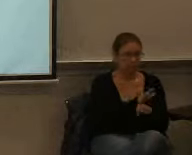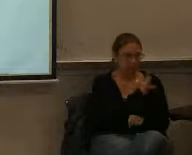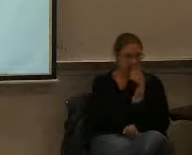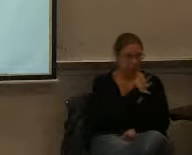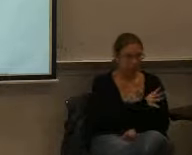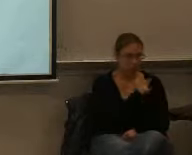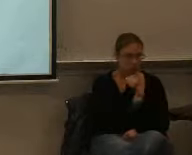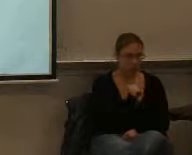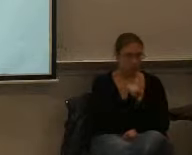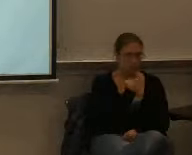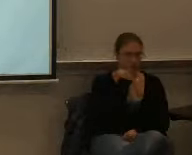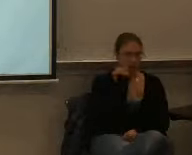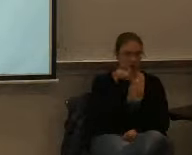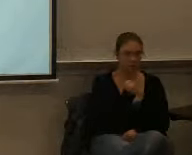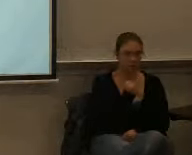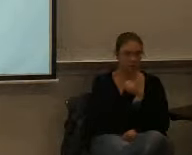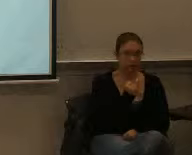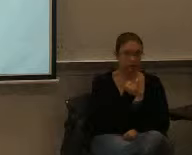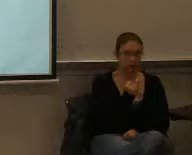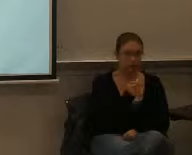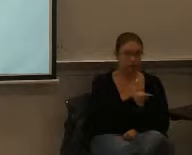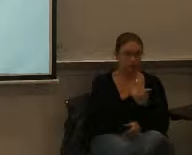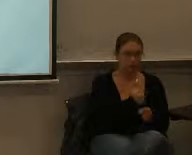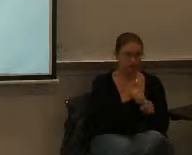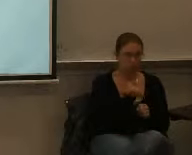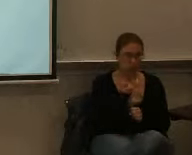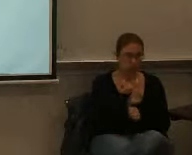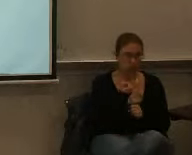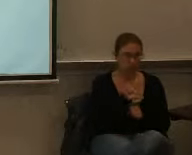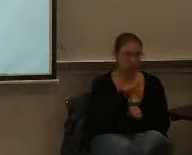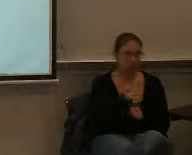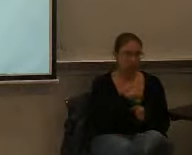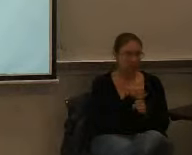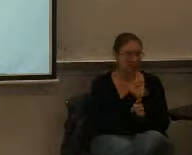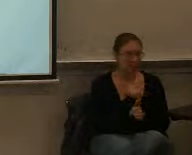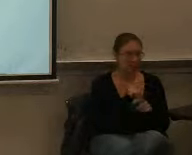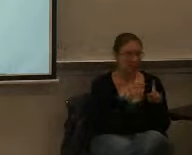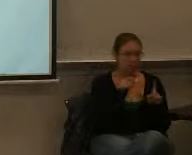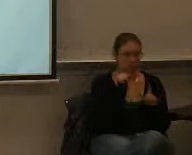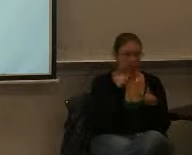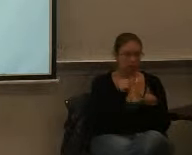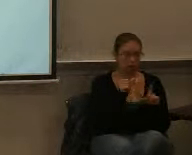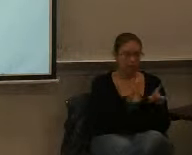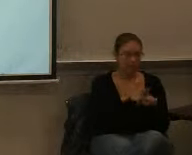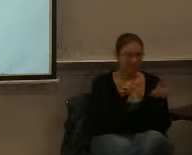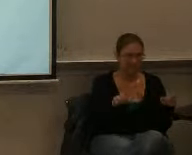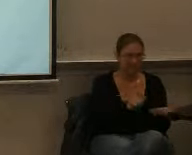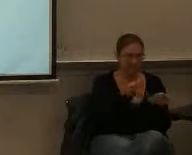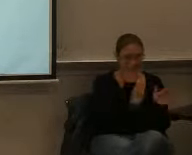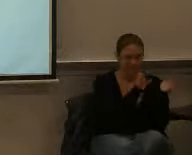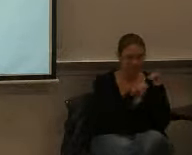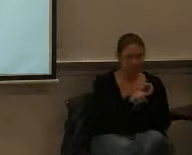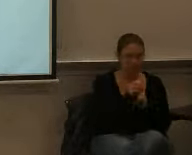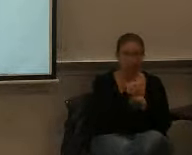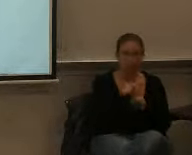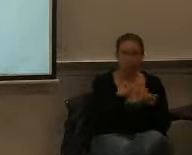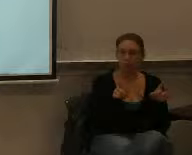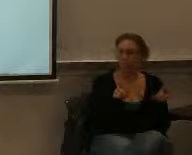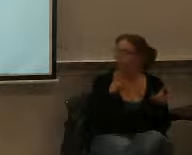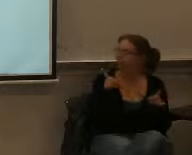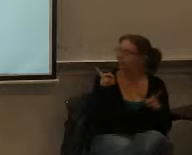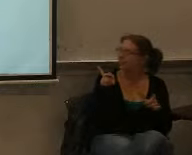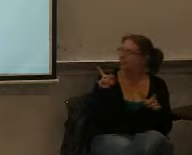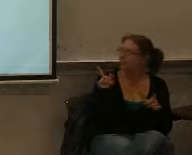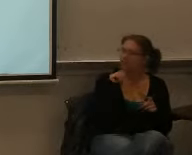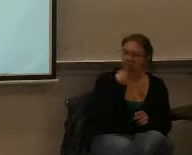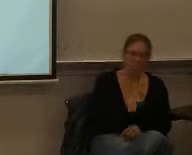ignoring the small ones. If they get one, they'll take it, but they're not actively seeking them out. As they're